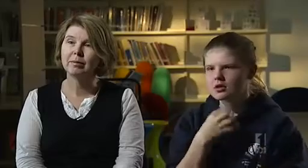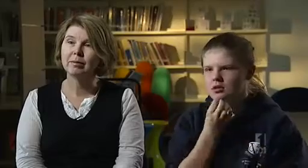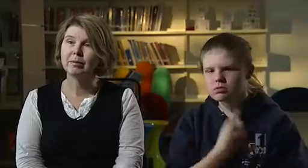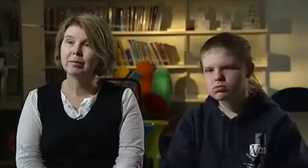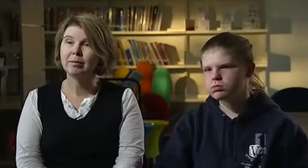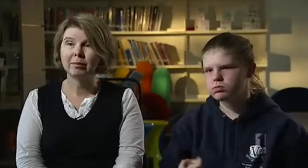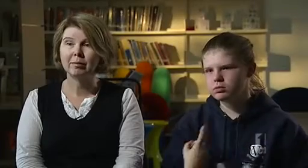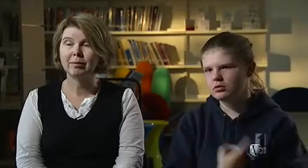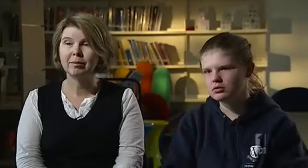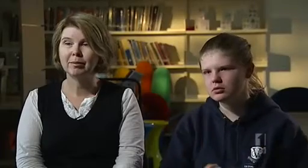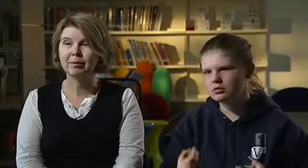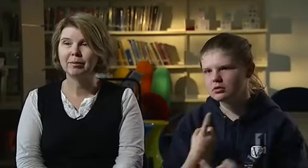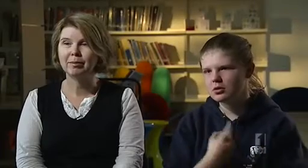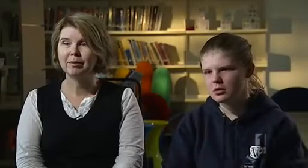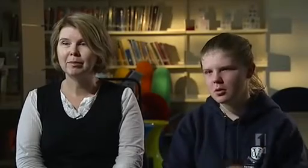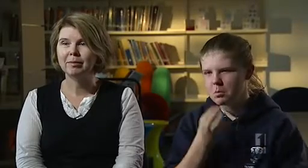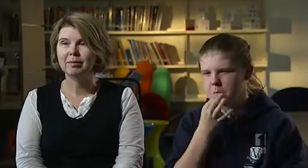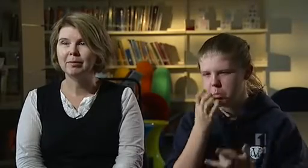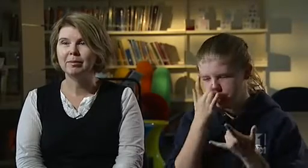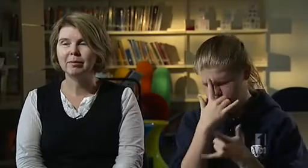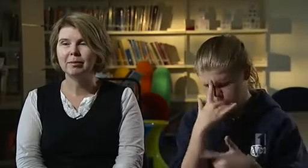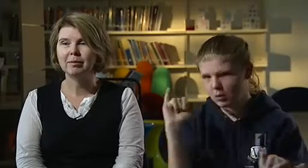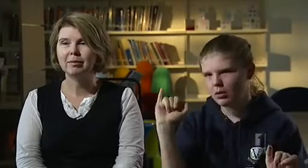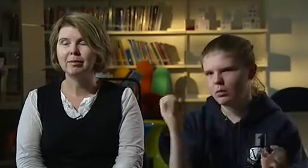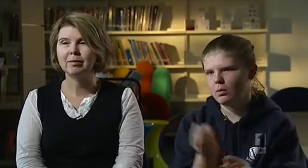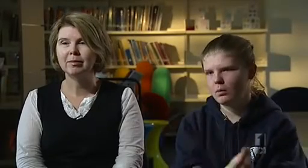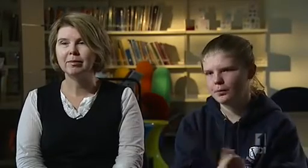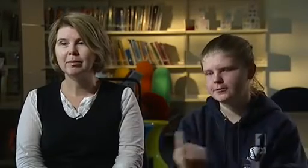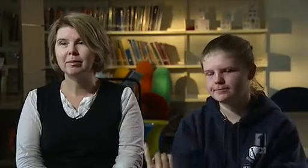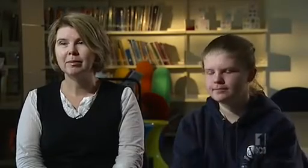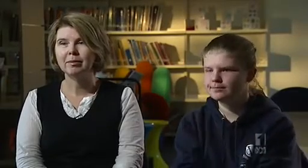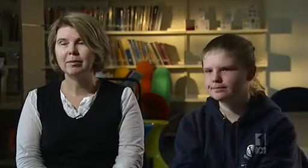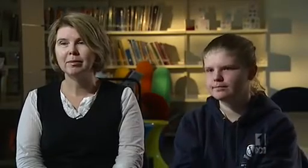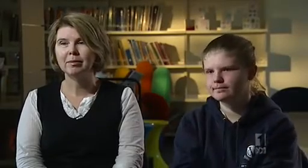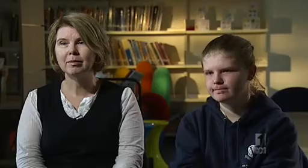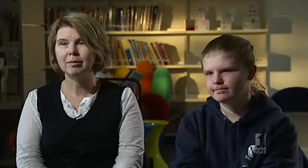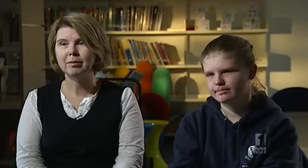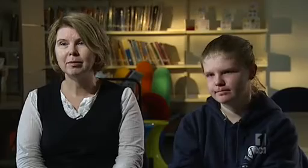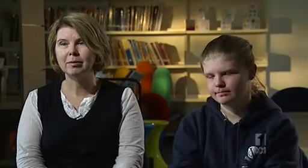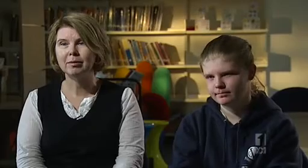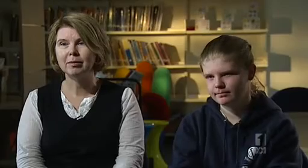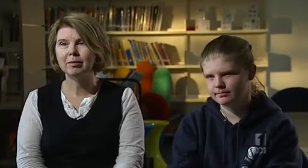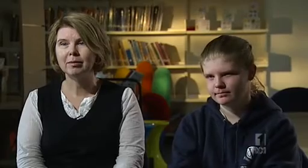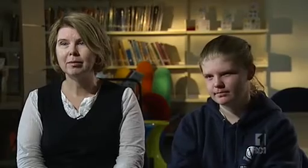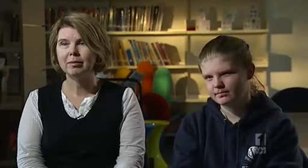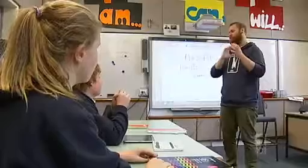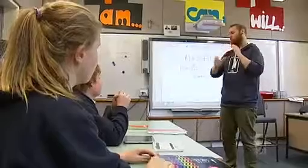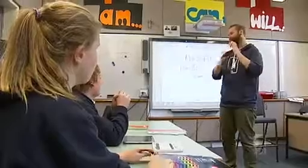simple conversation and having to ask, Mum, can you repeat that? What do you mean? And as a result, I tend to lose my temper a fair bit.